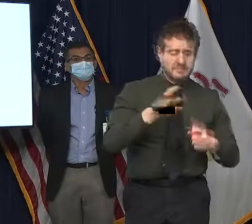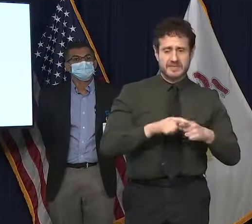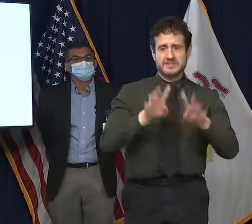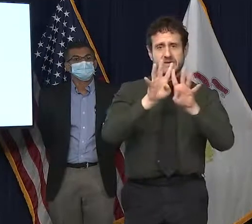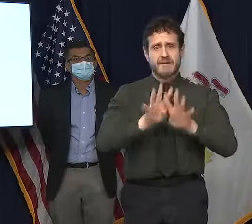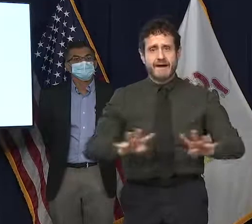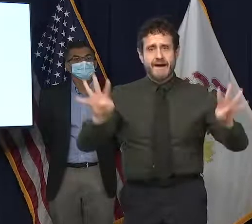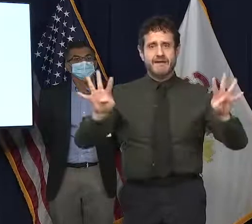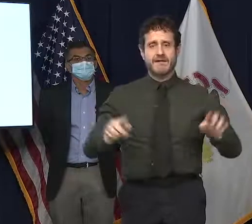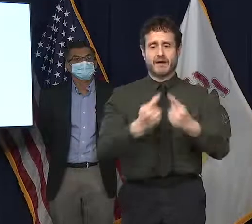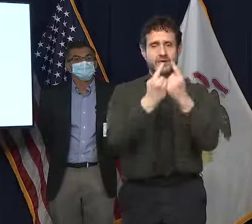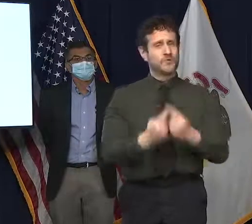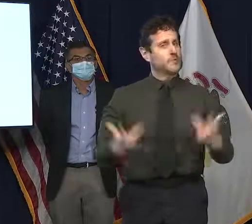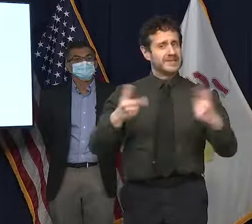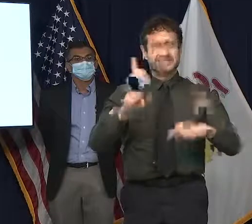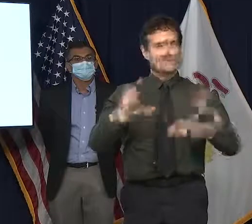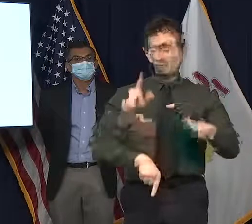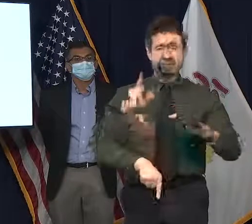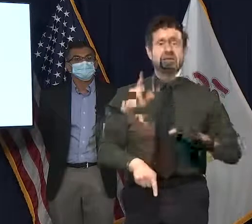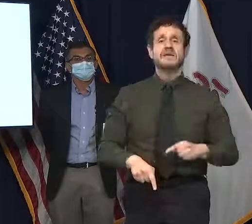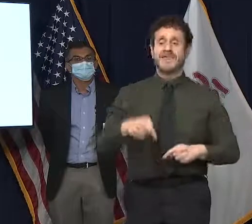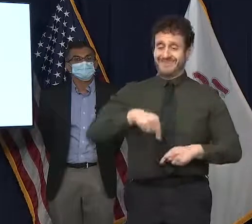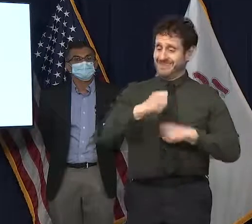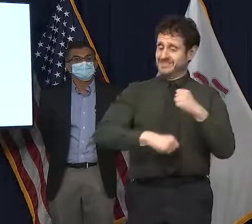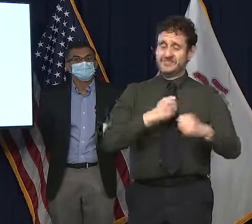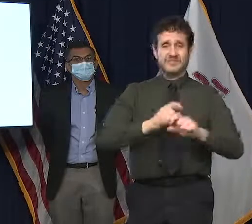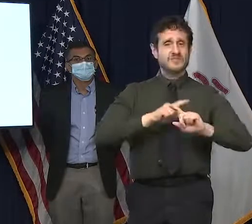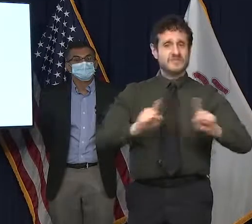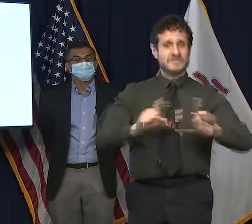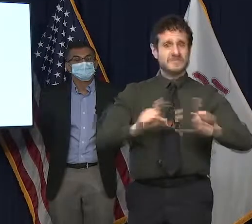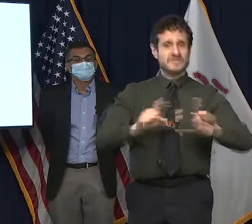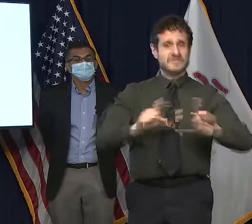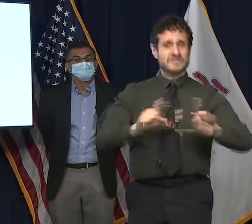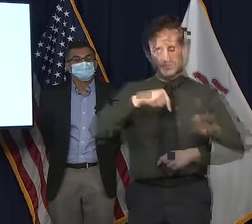Year like no other, and as Thanksgiving holiday